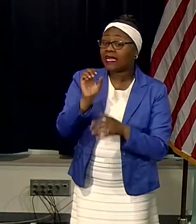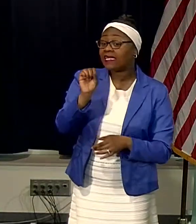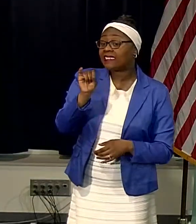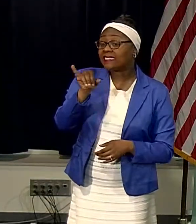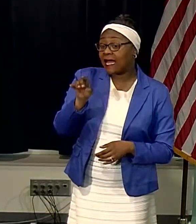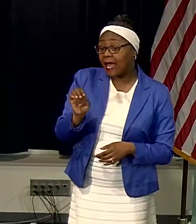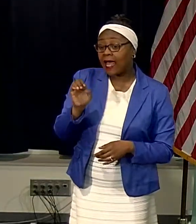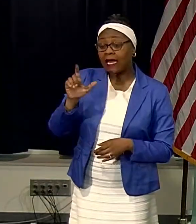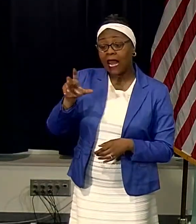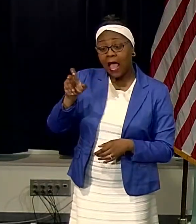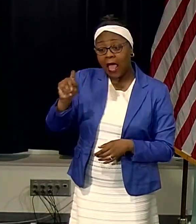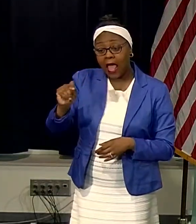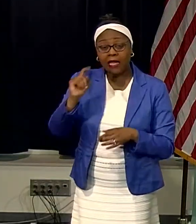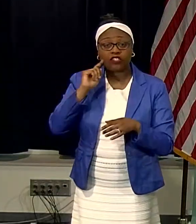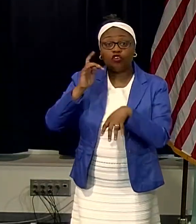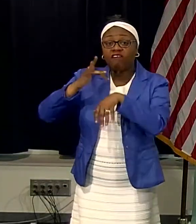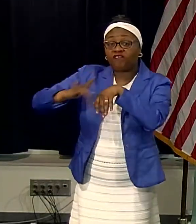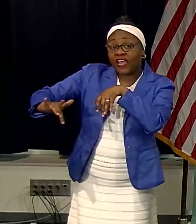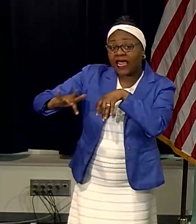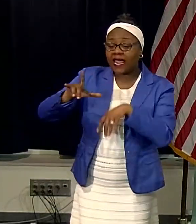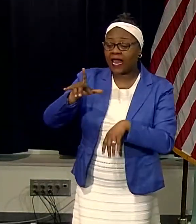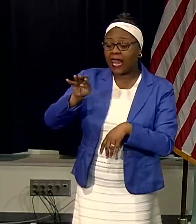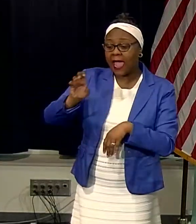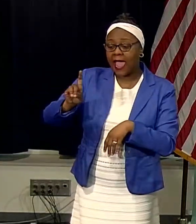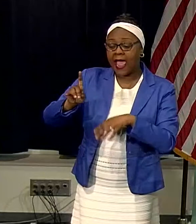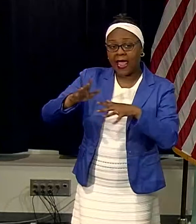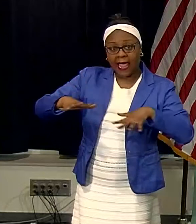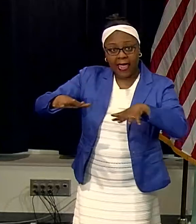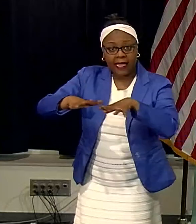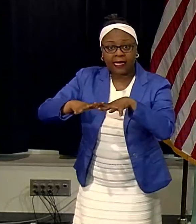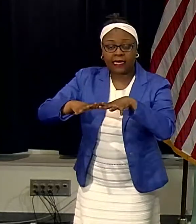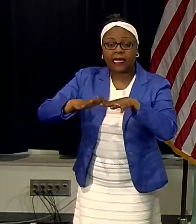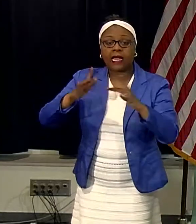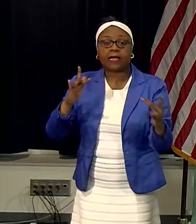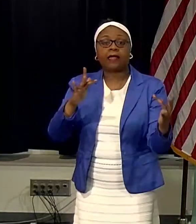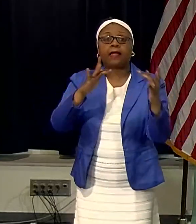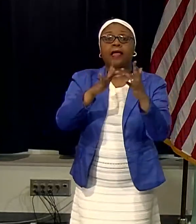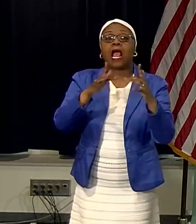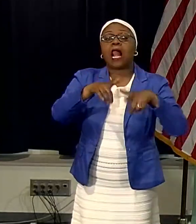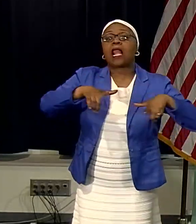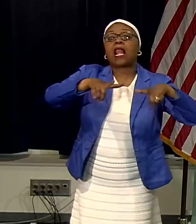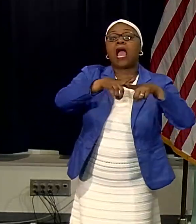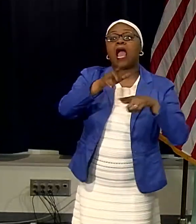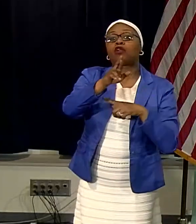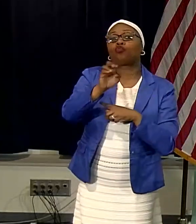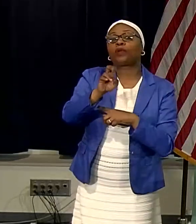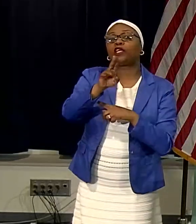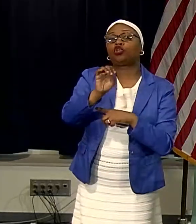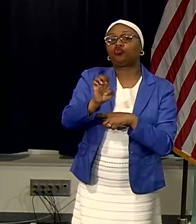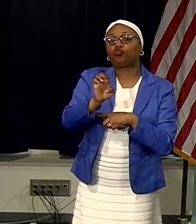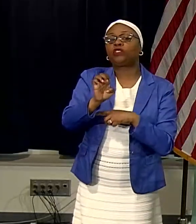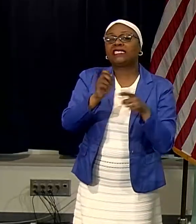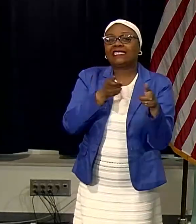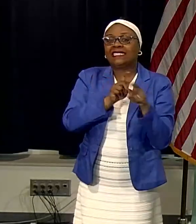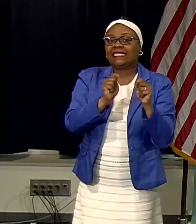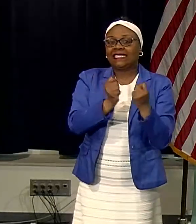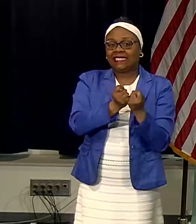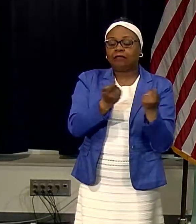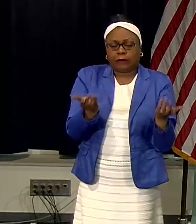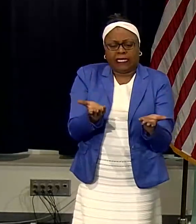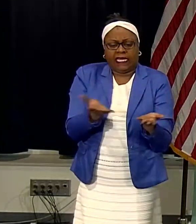that deals with vacant land, you can reach out to our land reuse team. Our land reuse manager is here on site today to answer any questions as